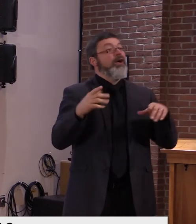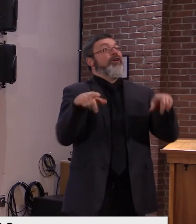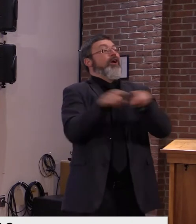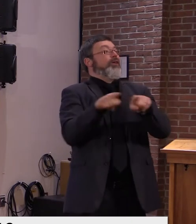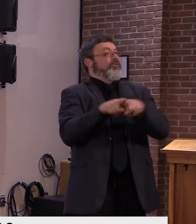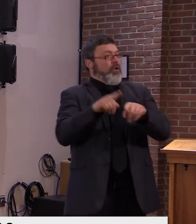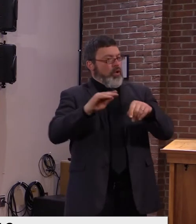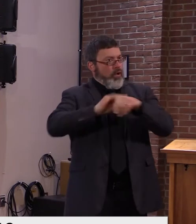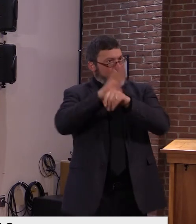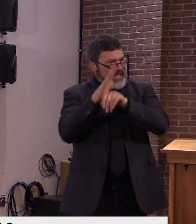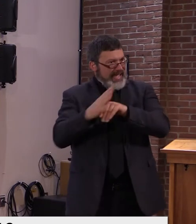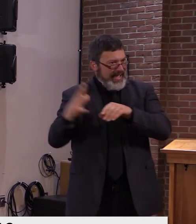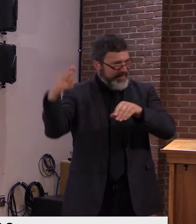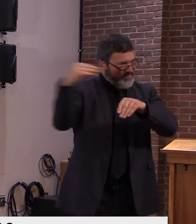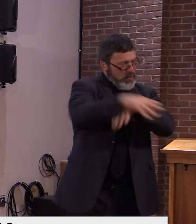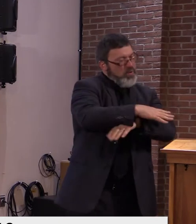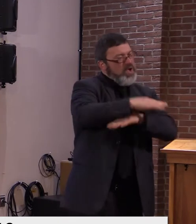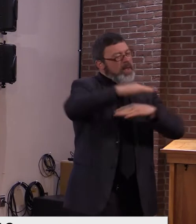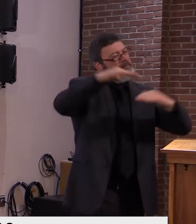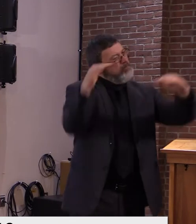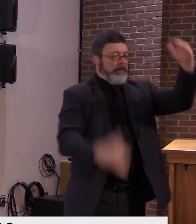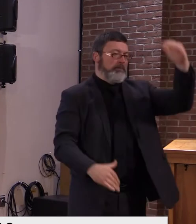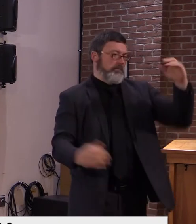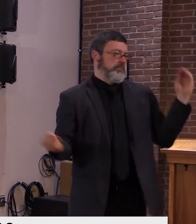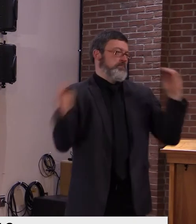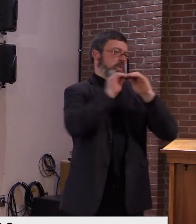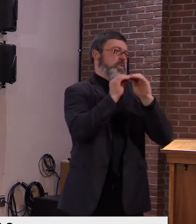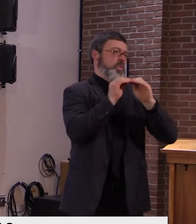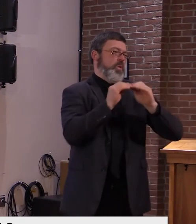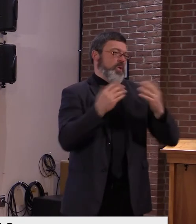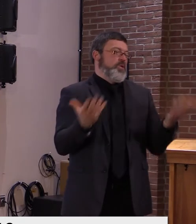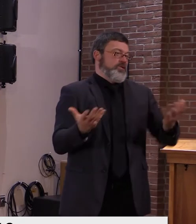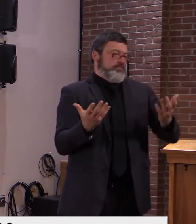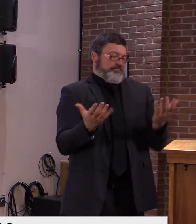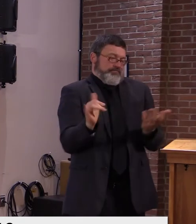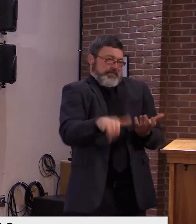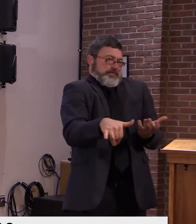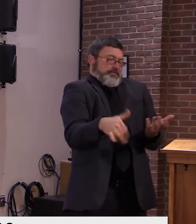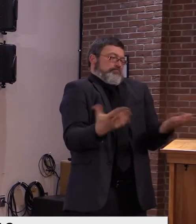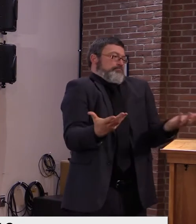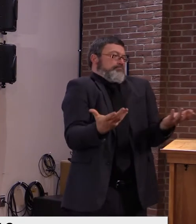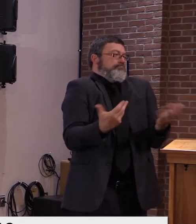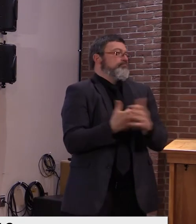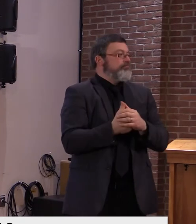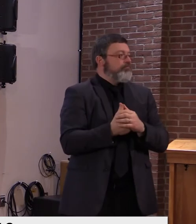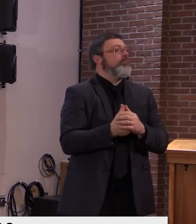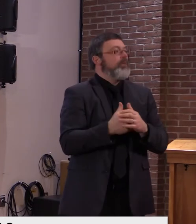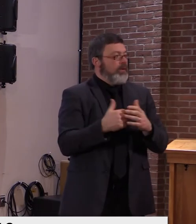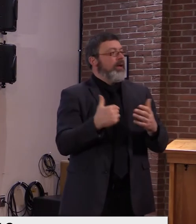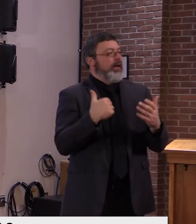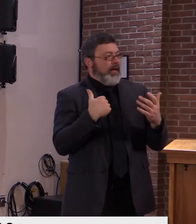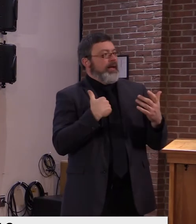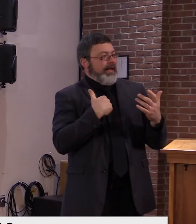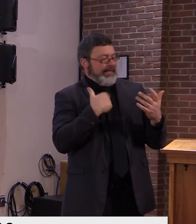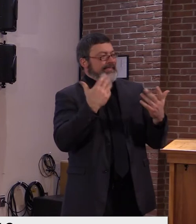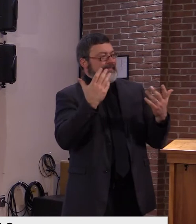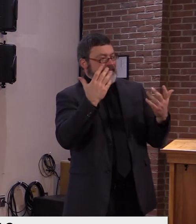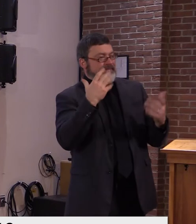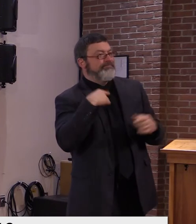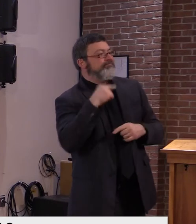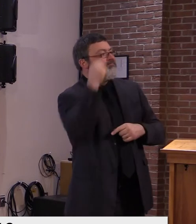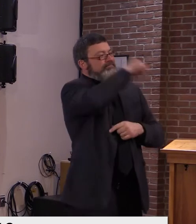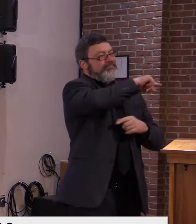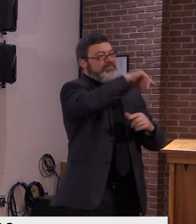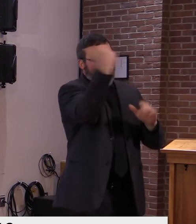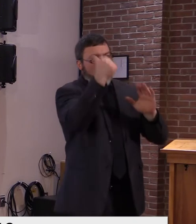when these assessments are typically implemented. So at this point, we'll have to see how testing policy will be addressed at the federal level. It's too early